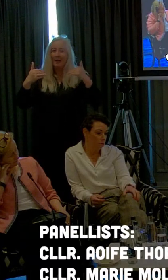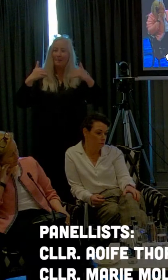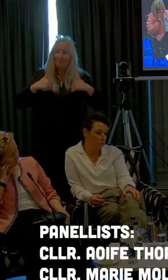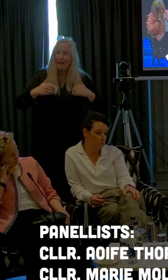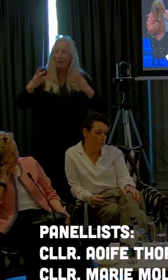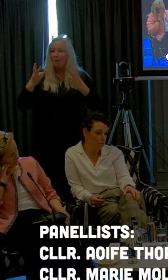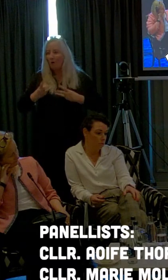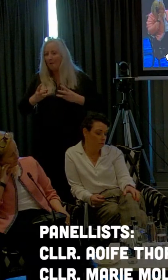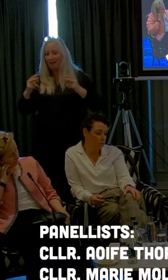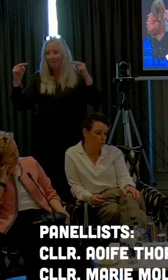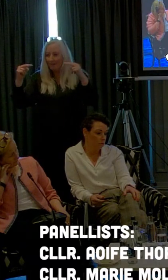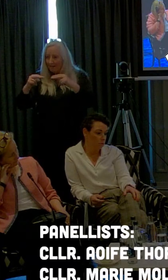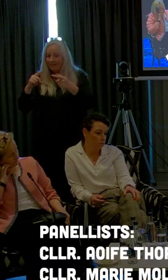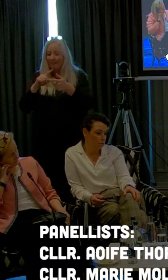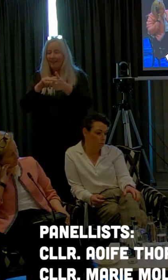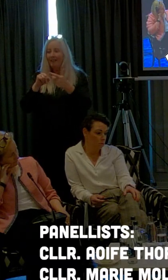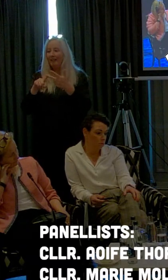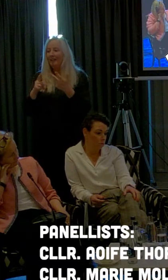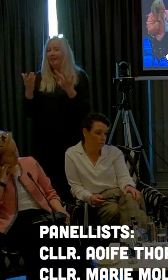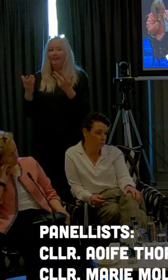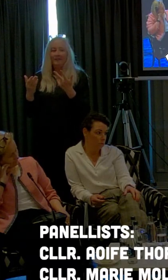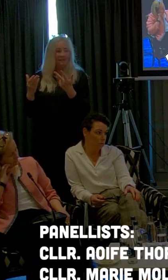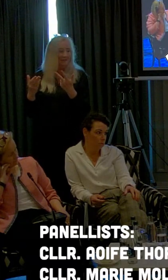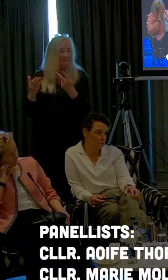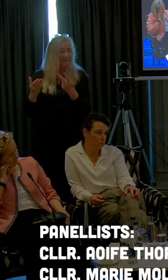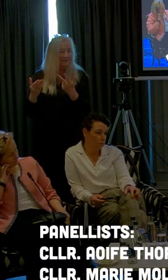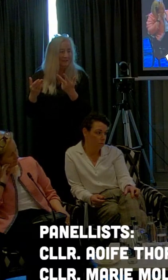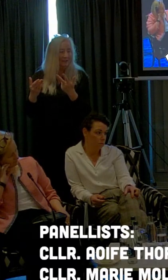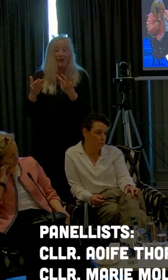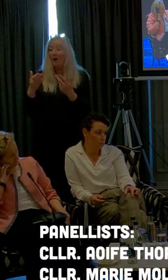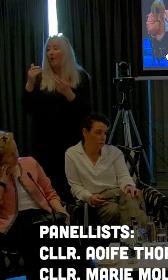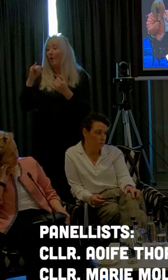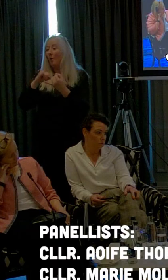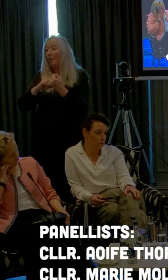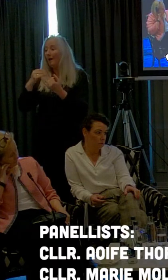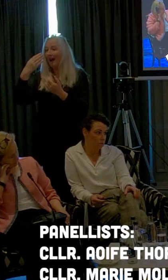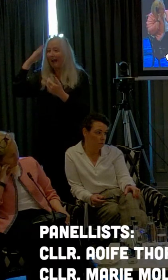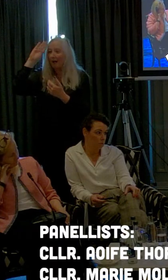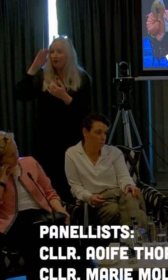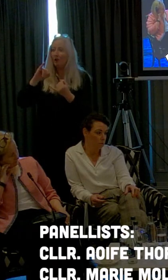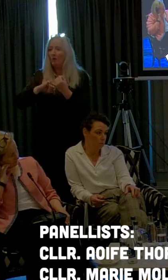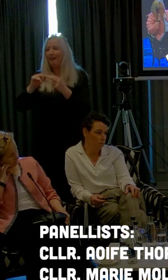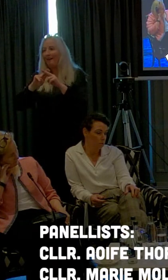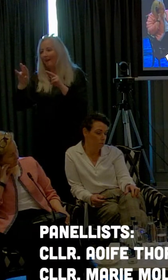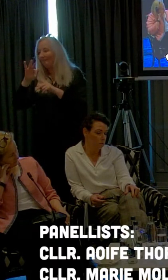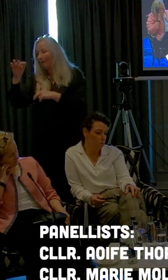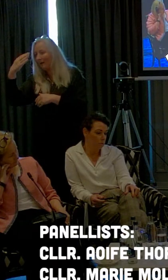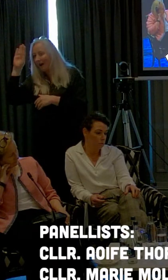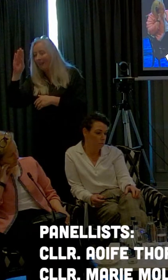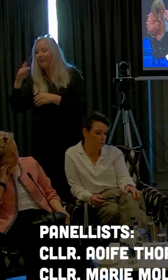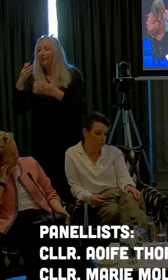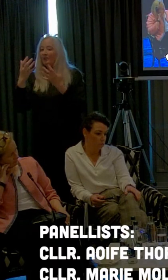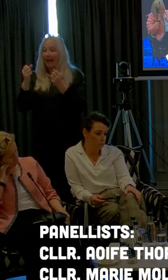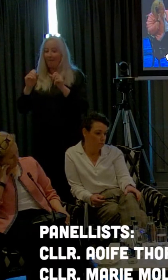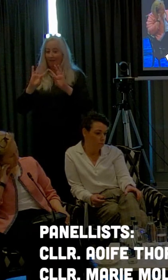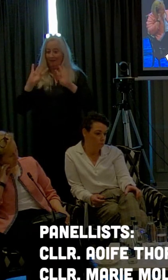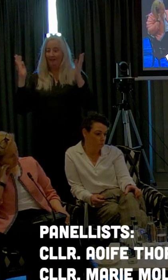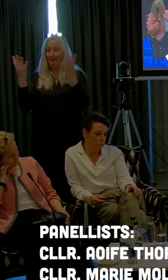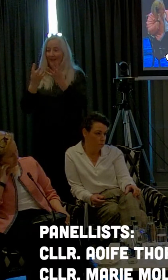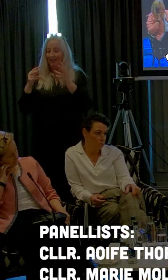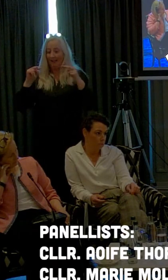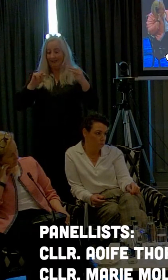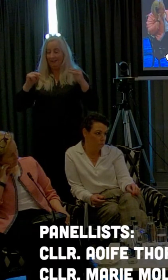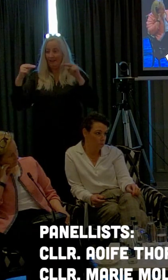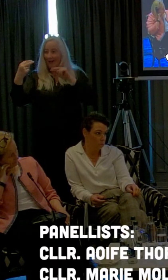be it someone or whatever who's only just come to the country, someone who's Irish, lots of different perspectives can be